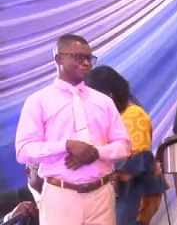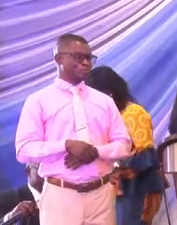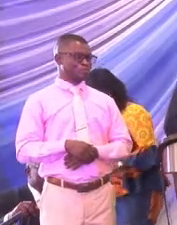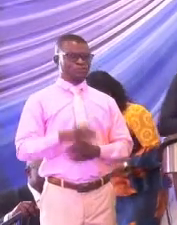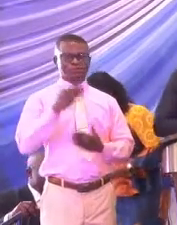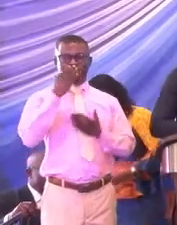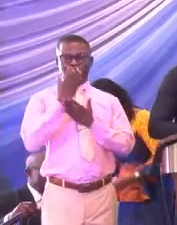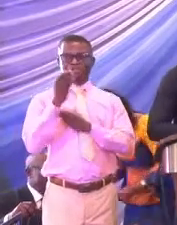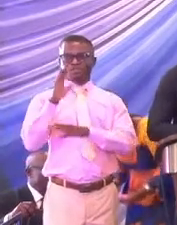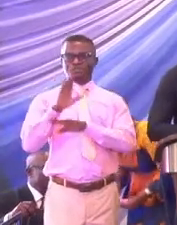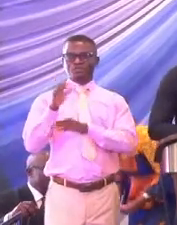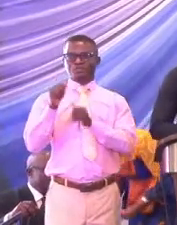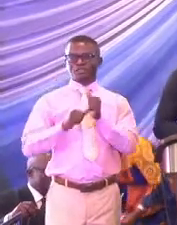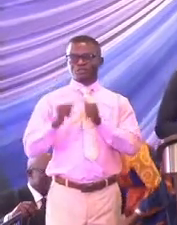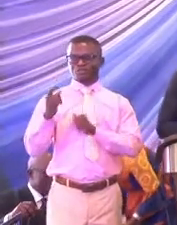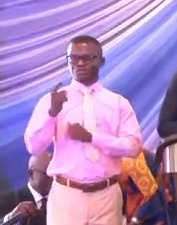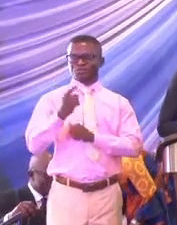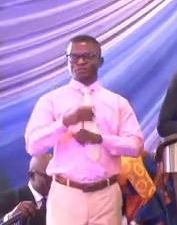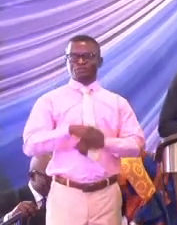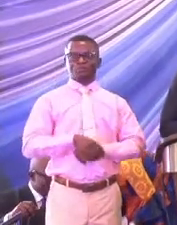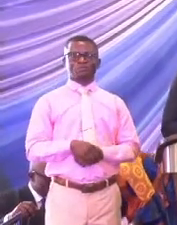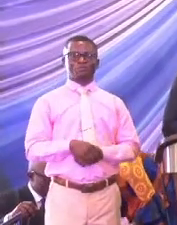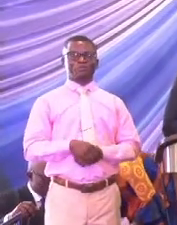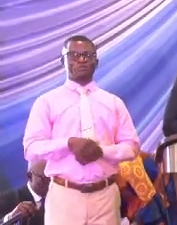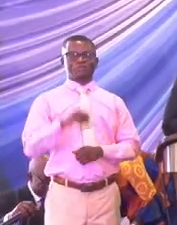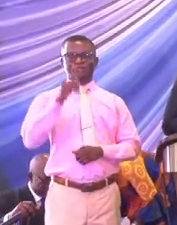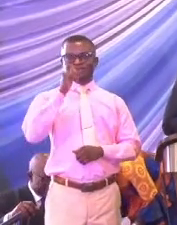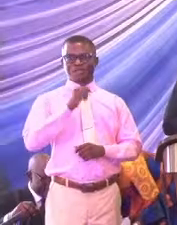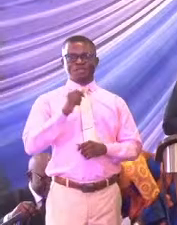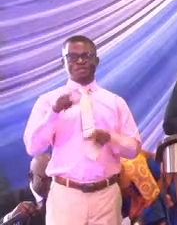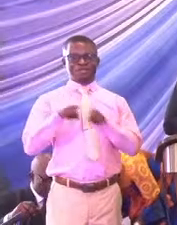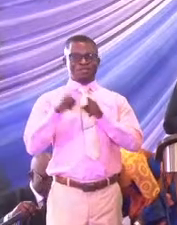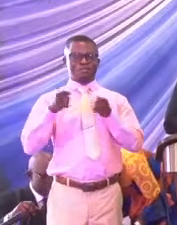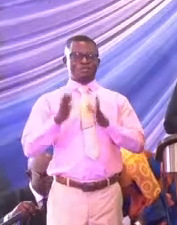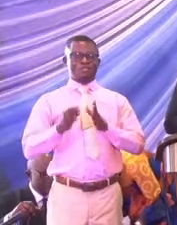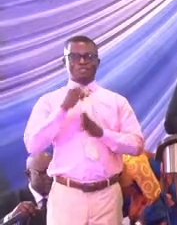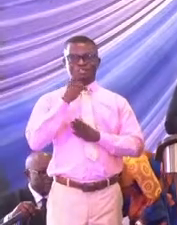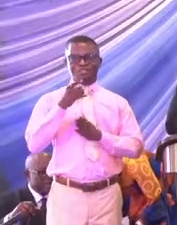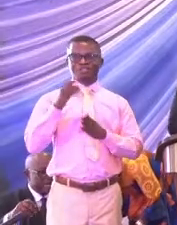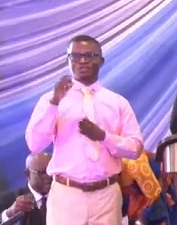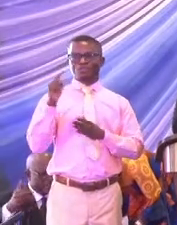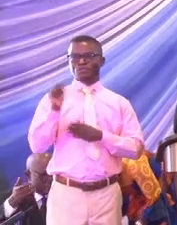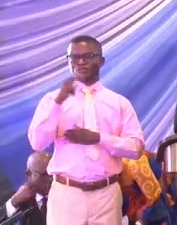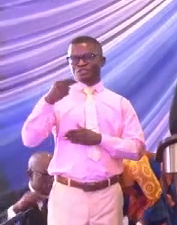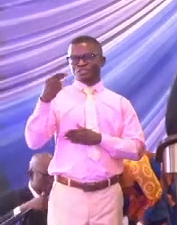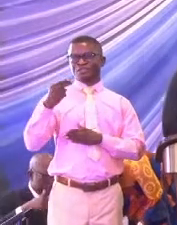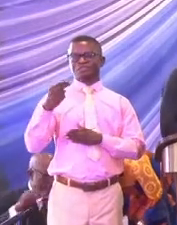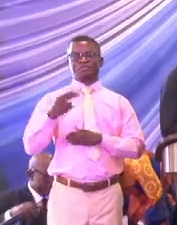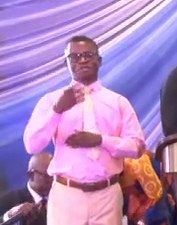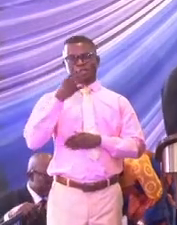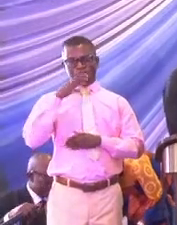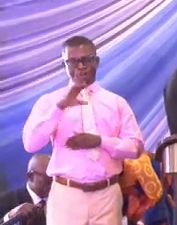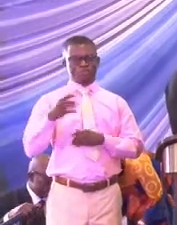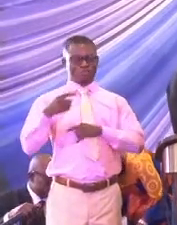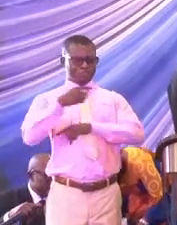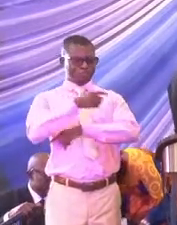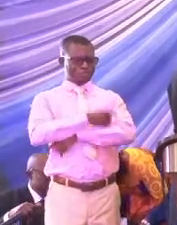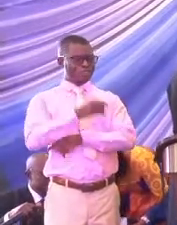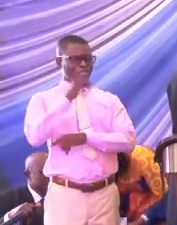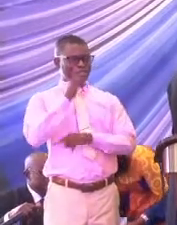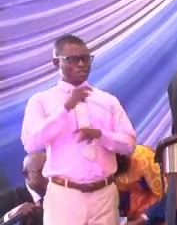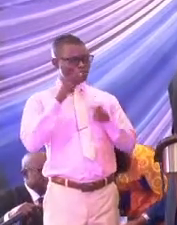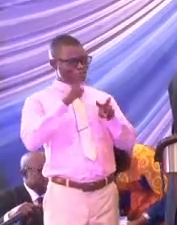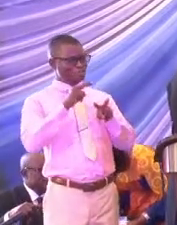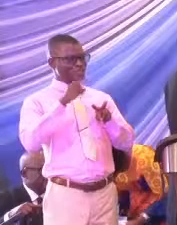Good afternoon, everybody. The moderator said Thursday was like a court case. Today it felt like I was watching Champions